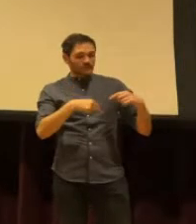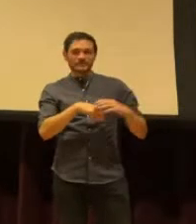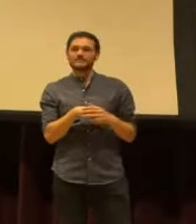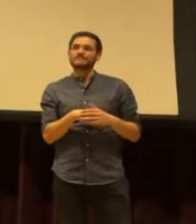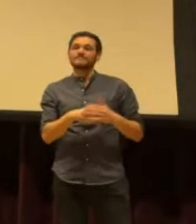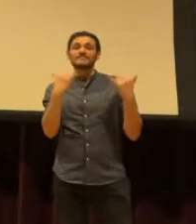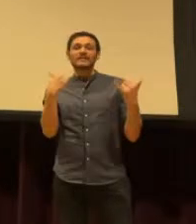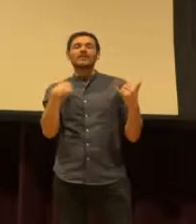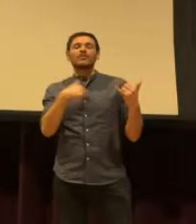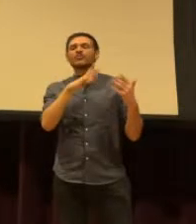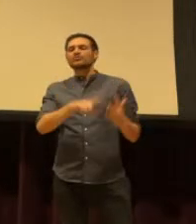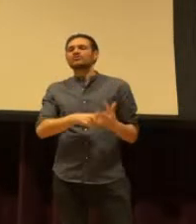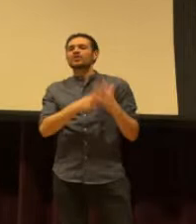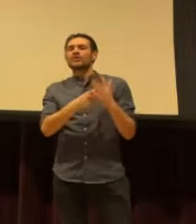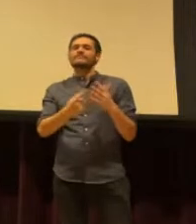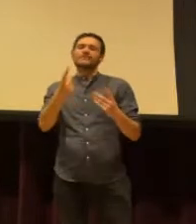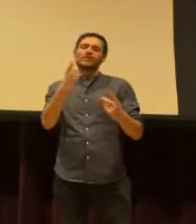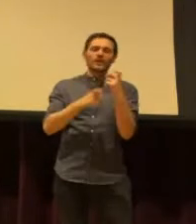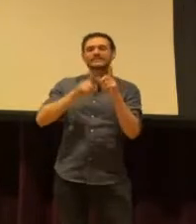Q&A with the crowd.